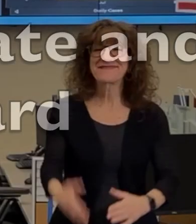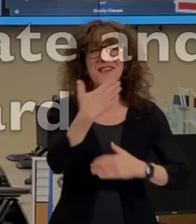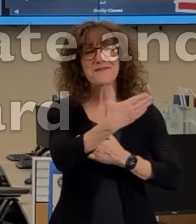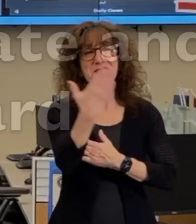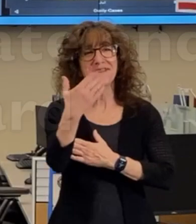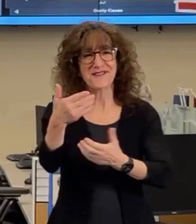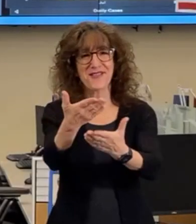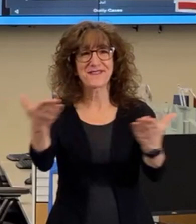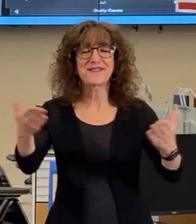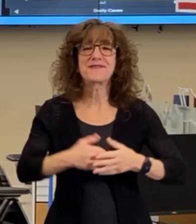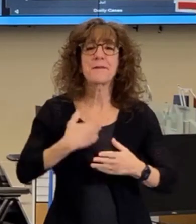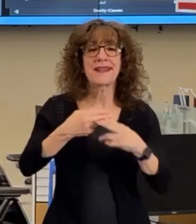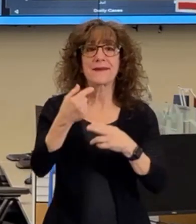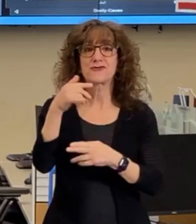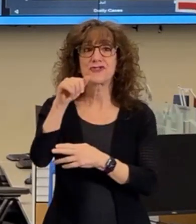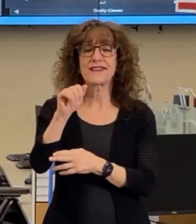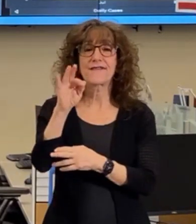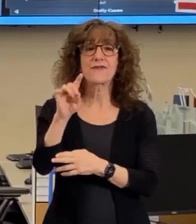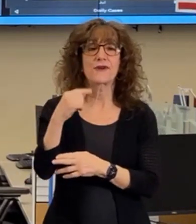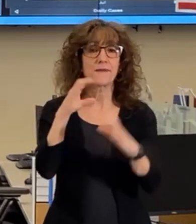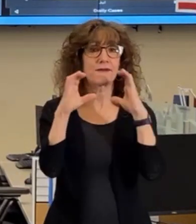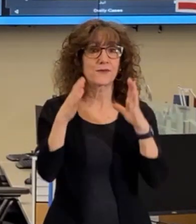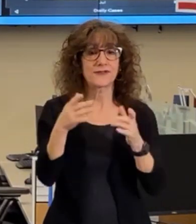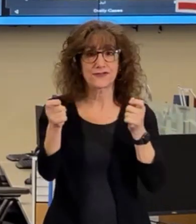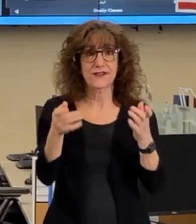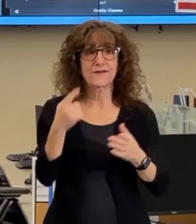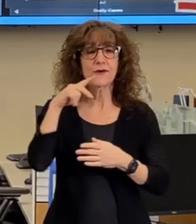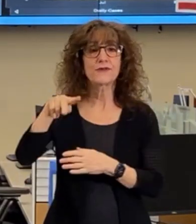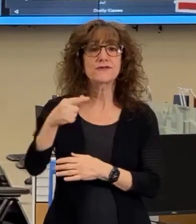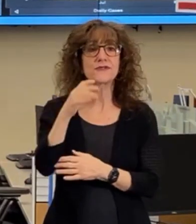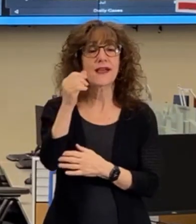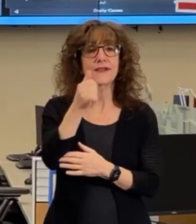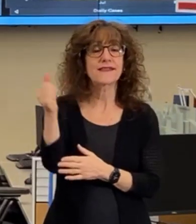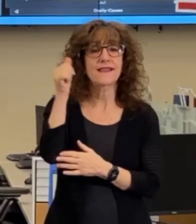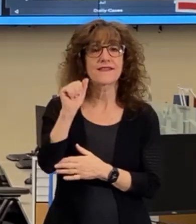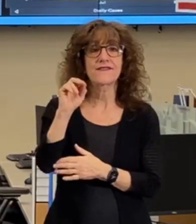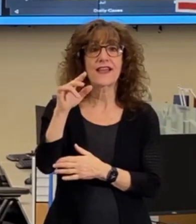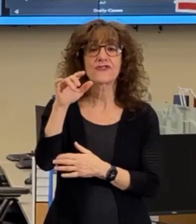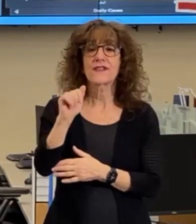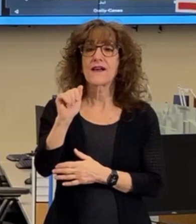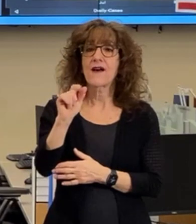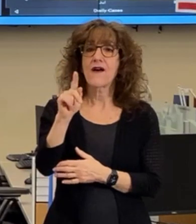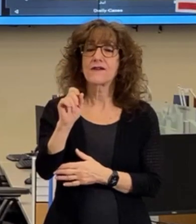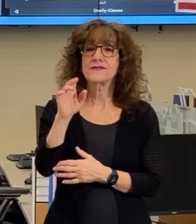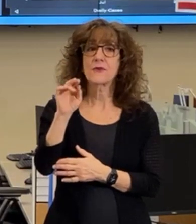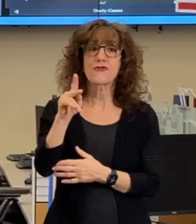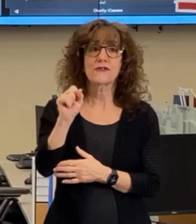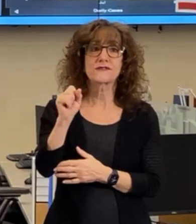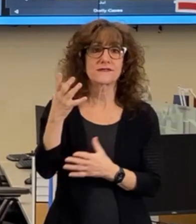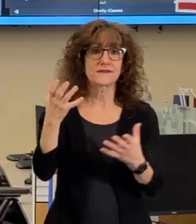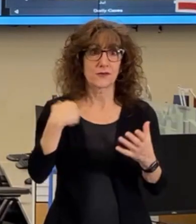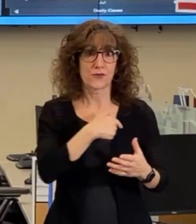Morning, everyone. My name is Gina Ford. I'm the Communications Director for Prince George's County Executive Angela Also-Brooks. We'd like